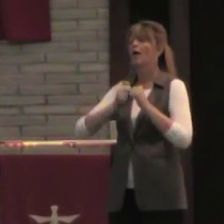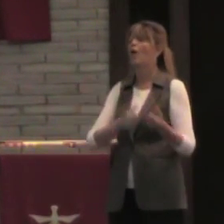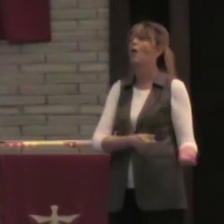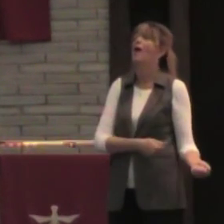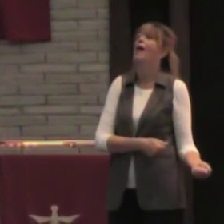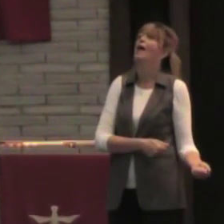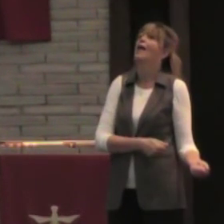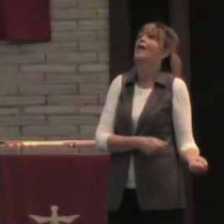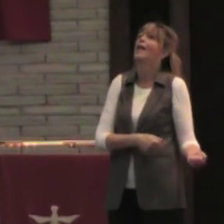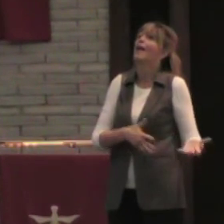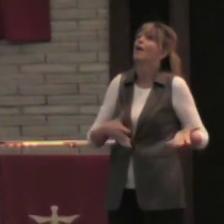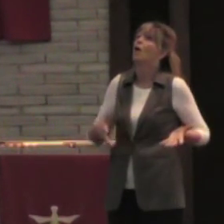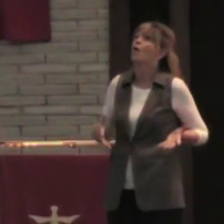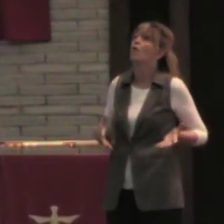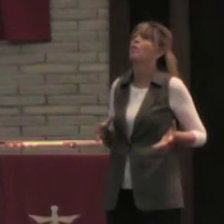Lord, help us to know how to let go